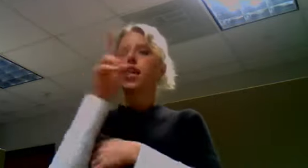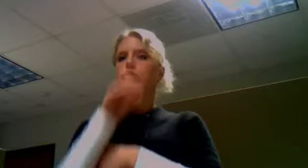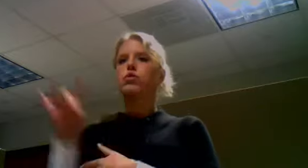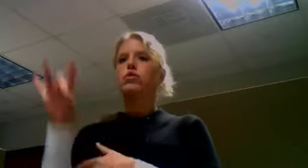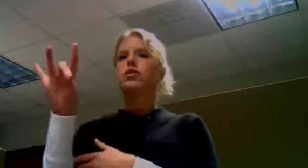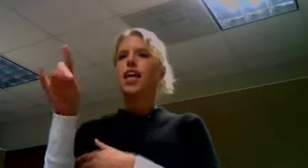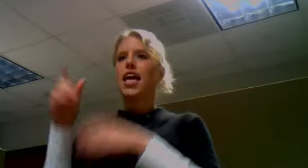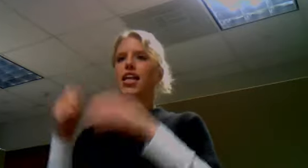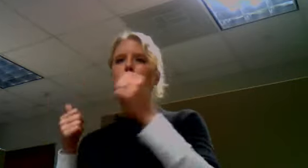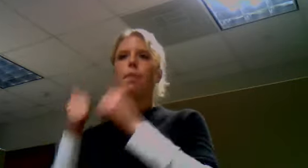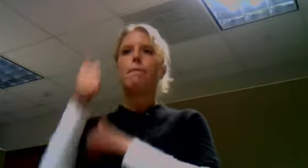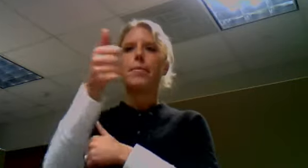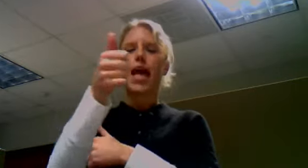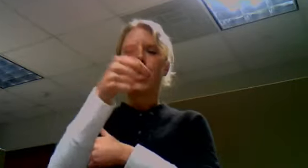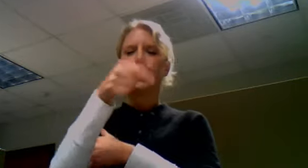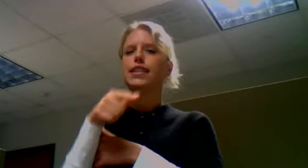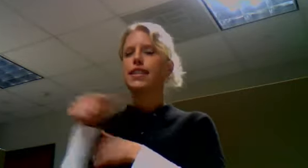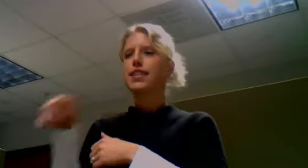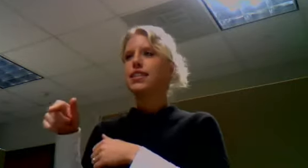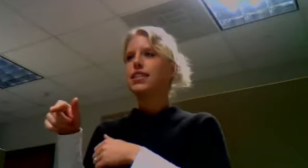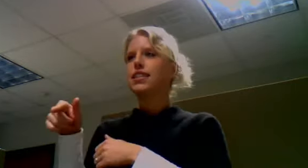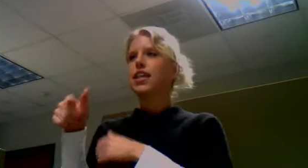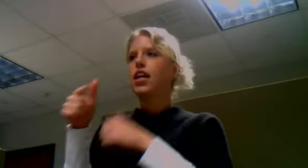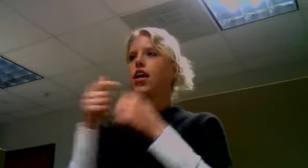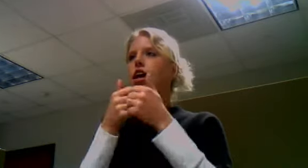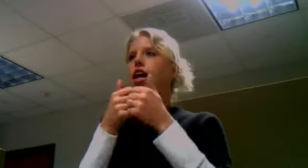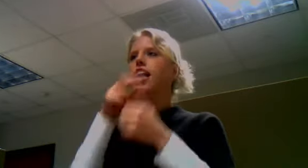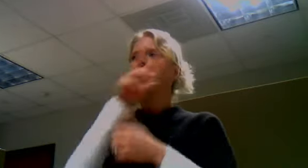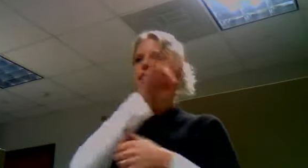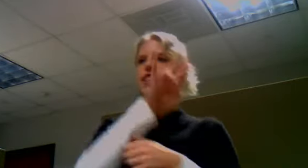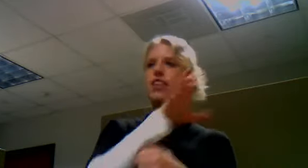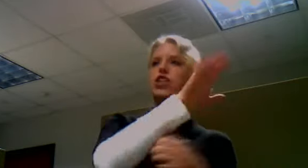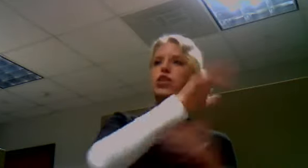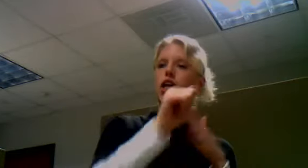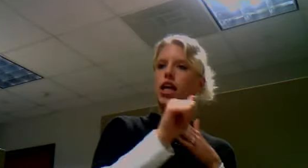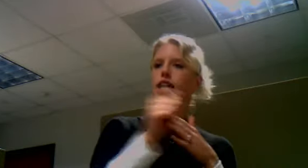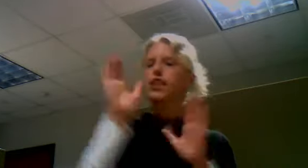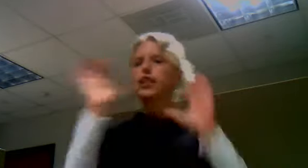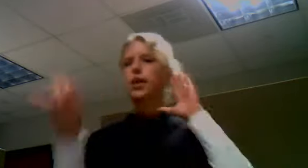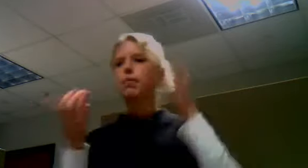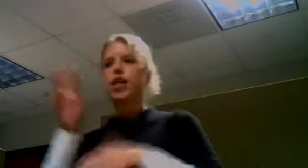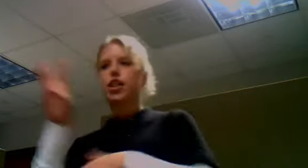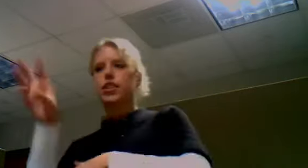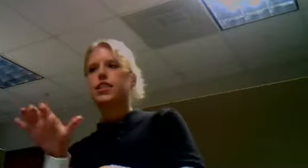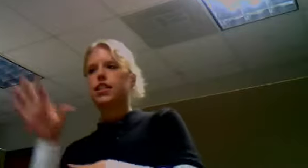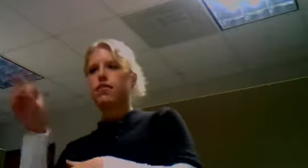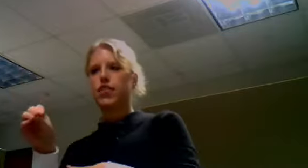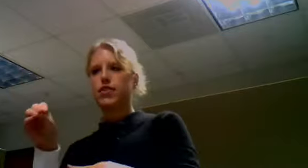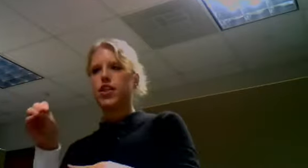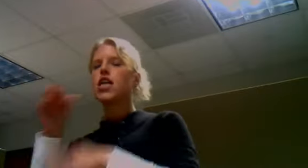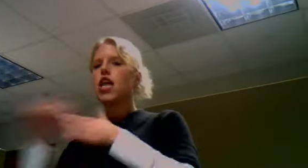country B with $700 per capita GDP, as compared with $650 per capita